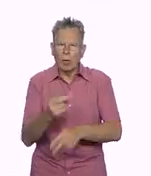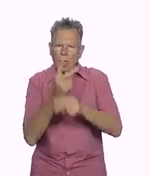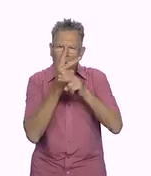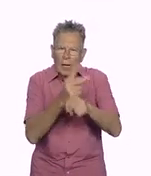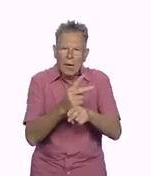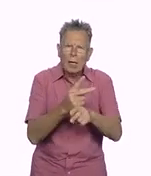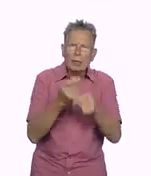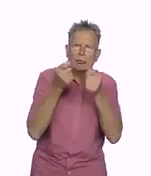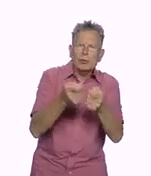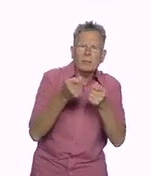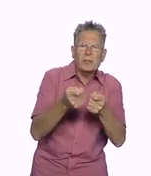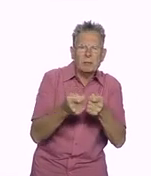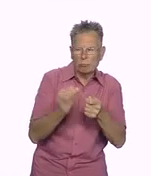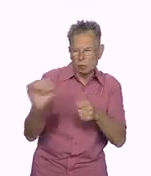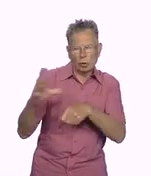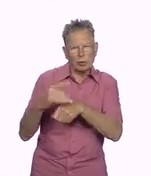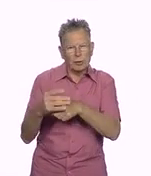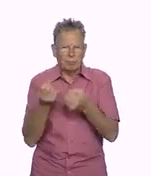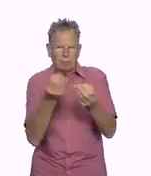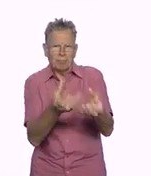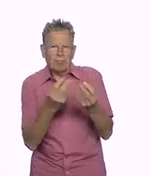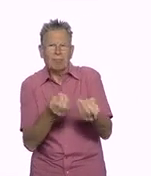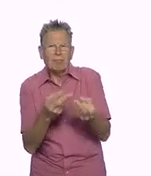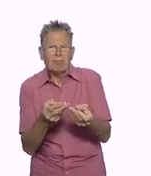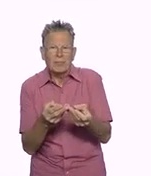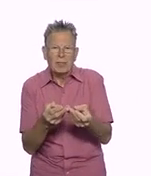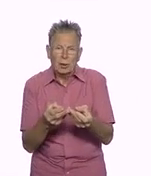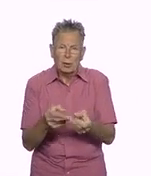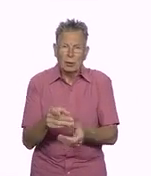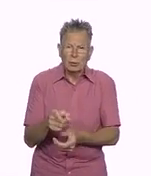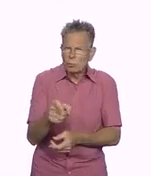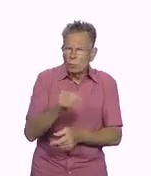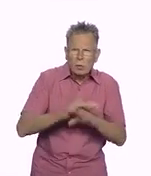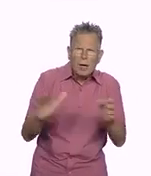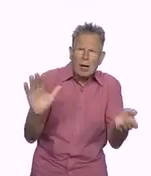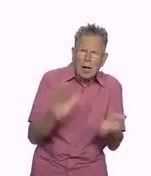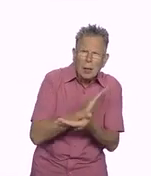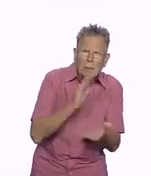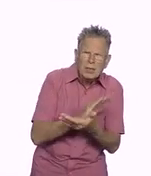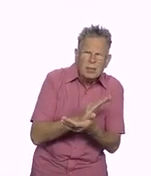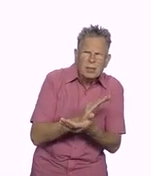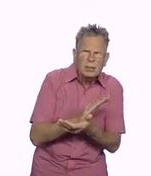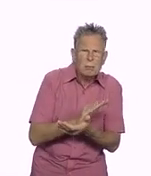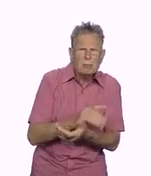What to do if you are unhappy about the care or treatment provided by your doctor.